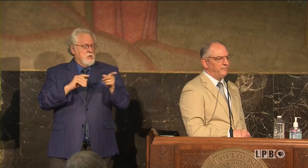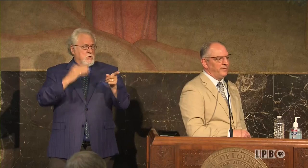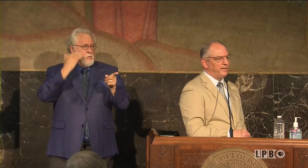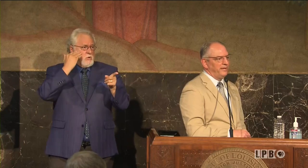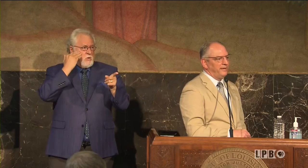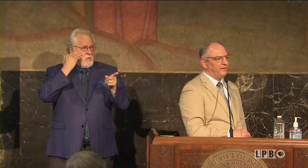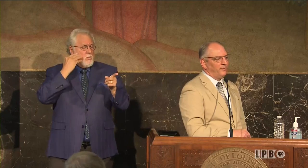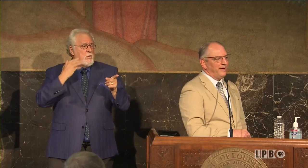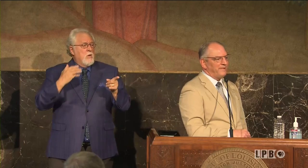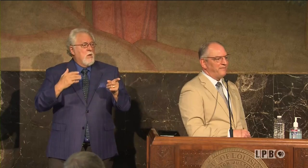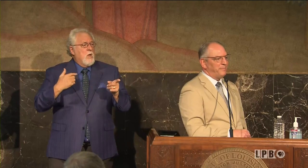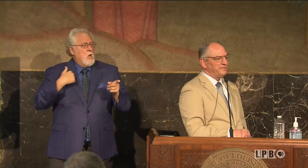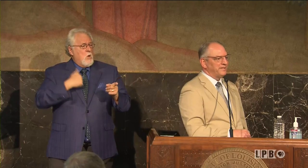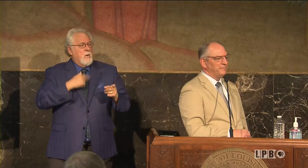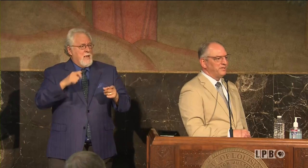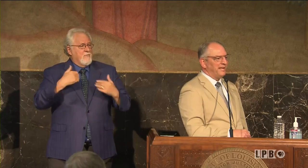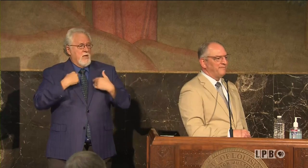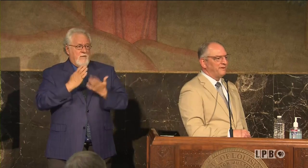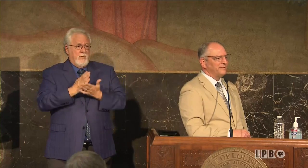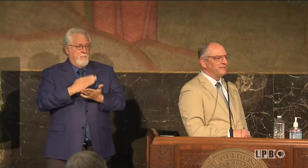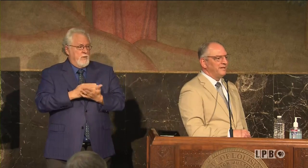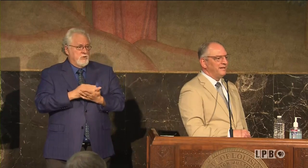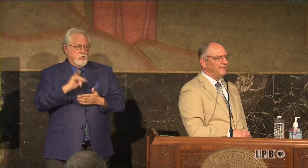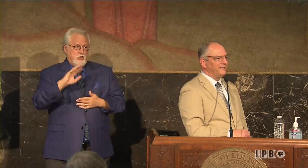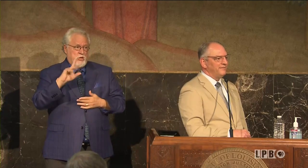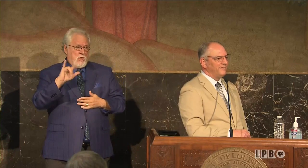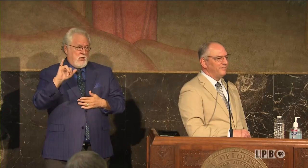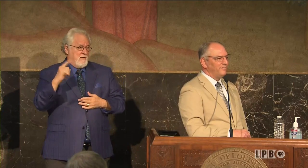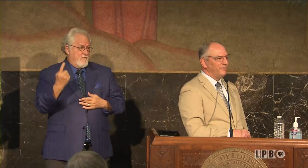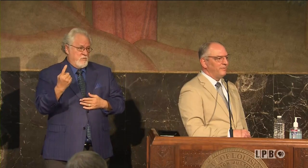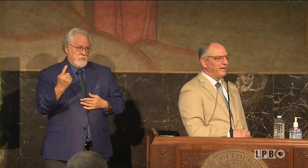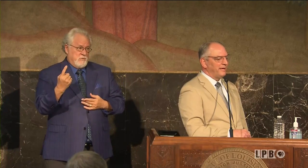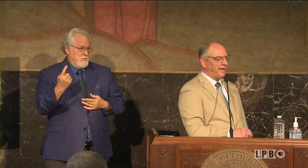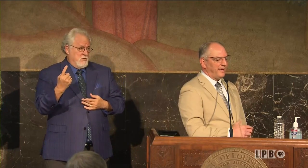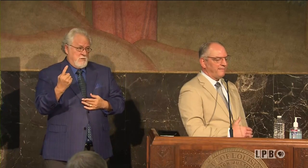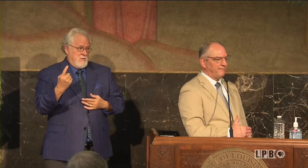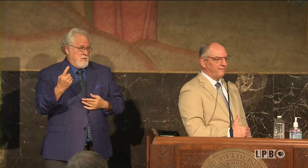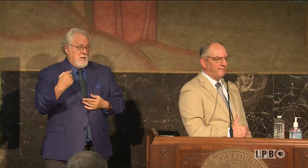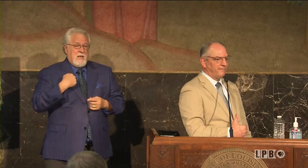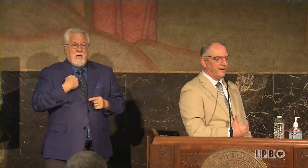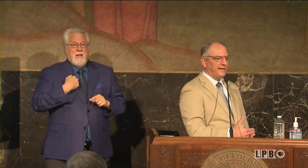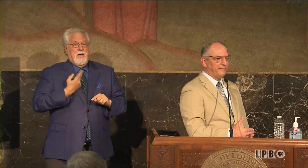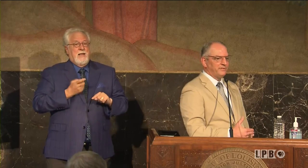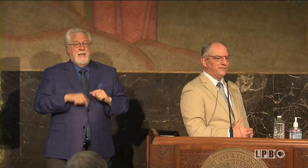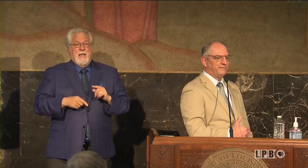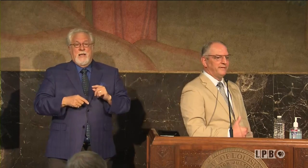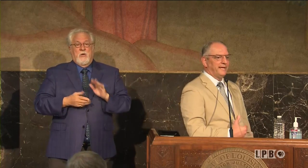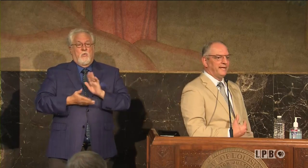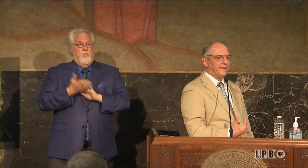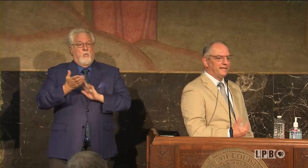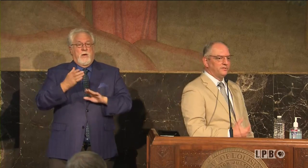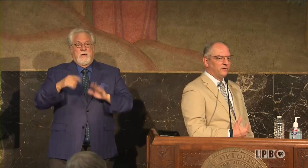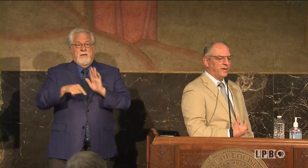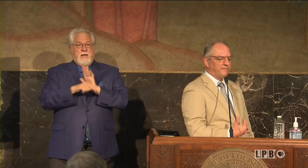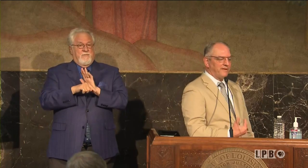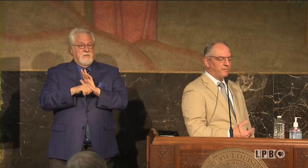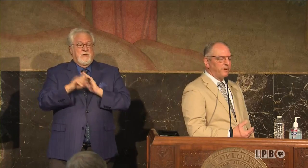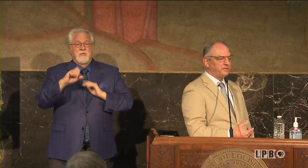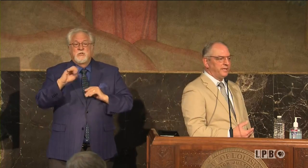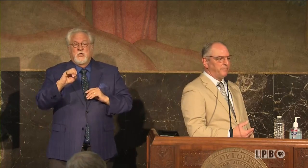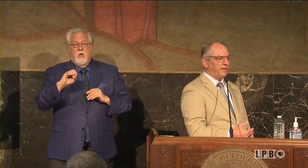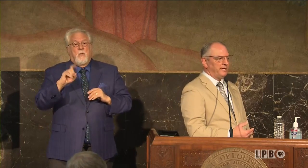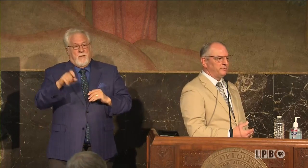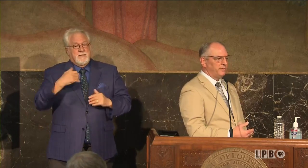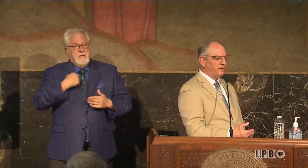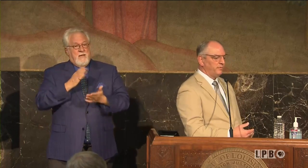Melinda, we have to have a budget come July 1st. We can't run a deficit, and so we have to have a budget